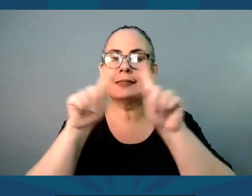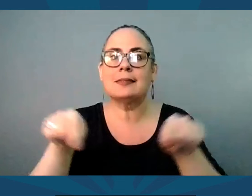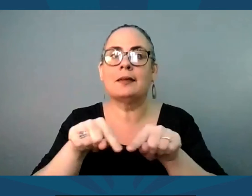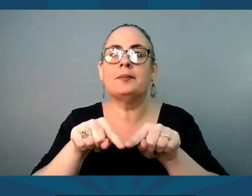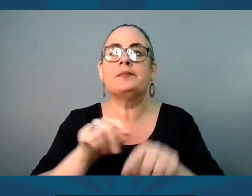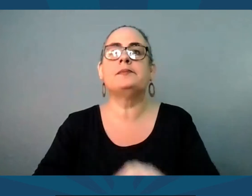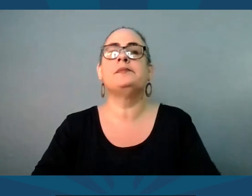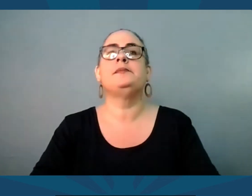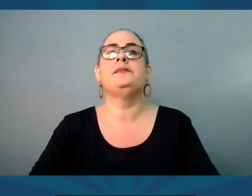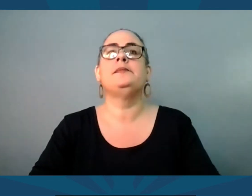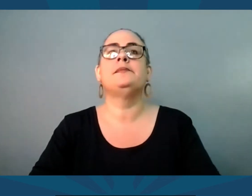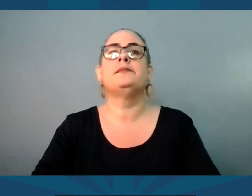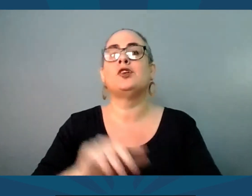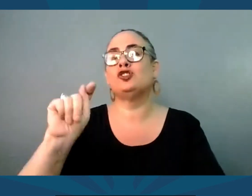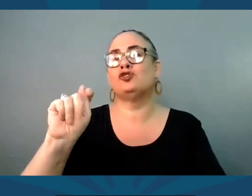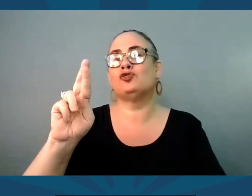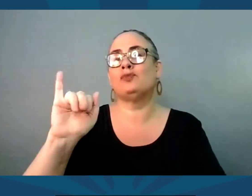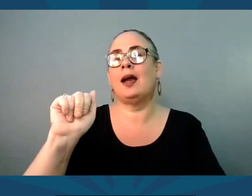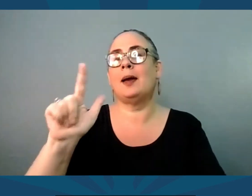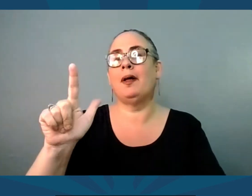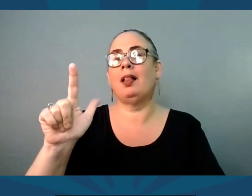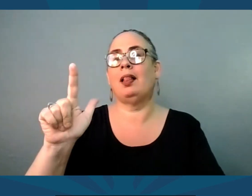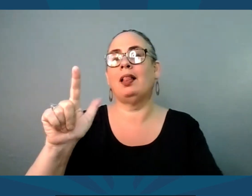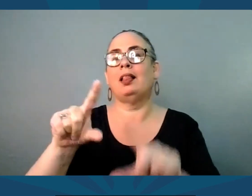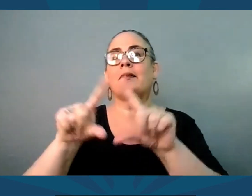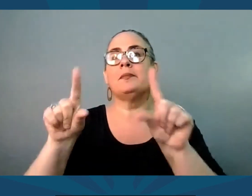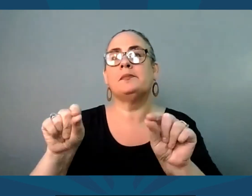Property tax statement of the elector's residence.